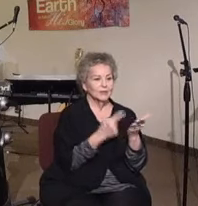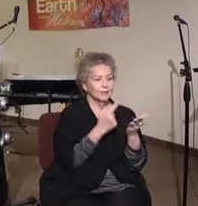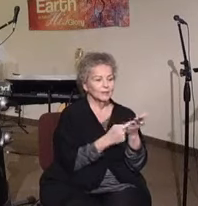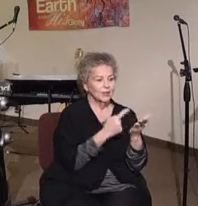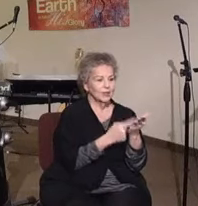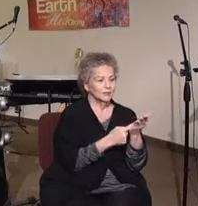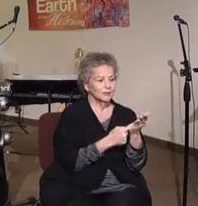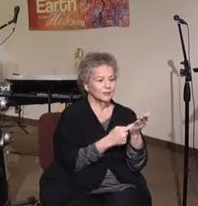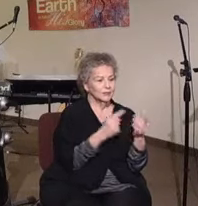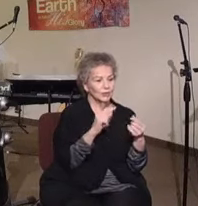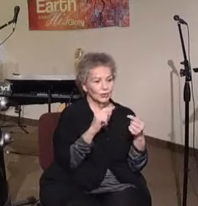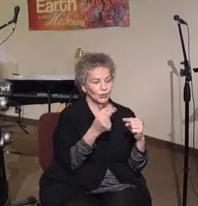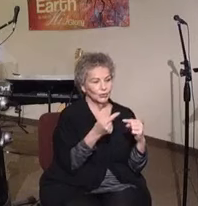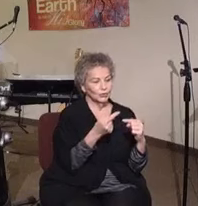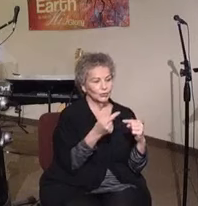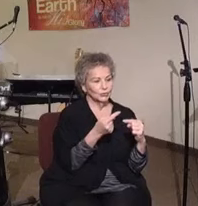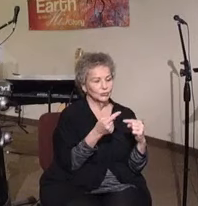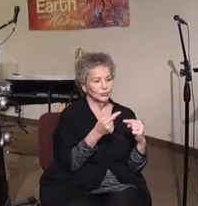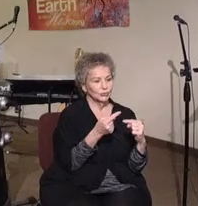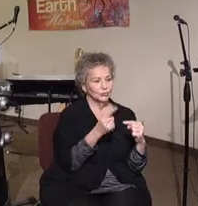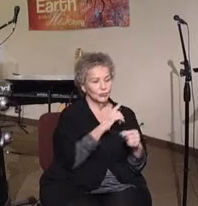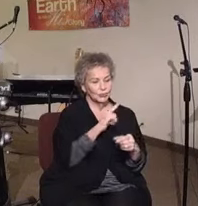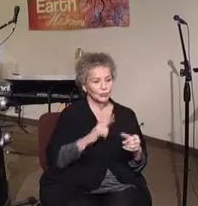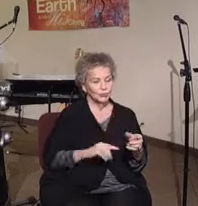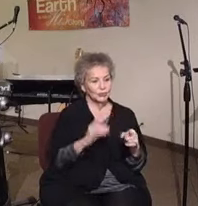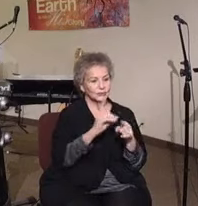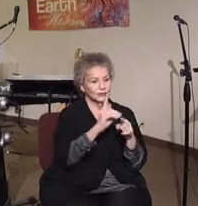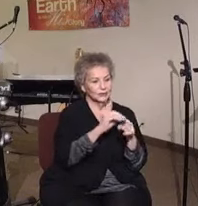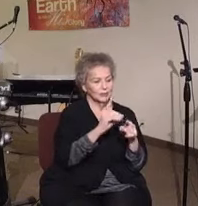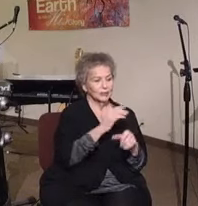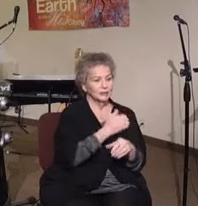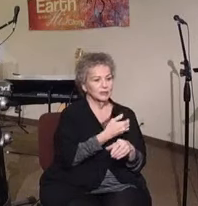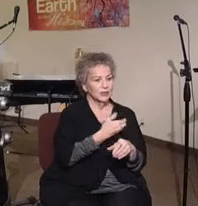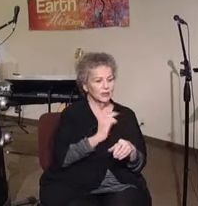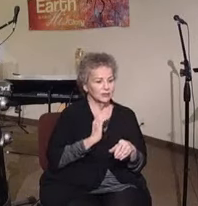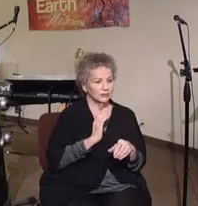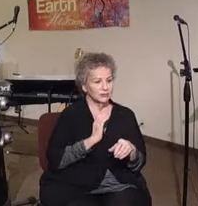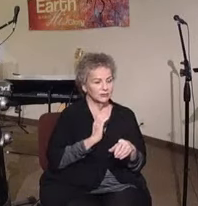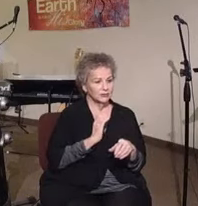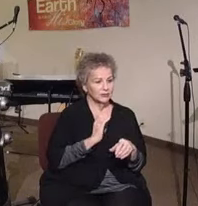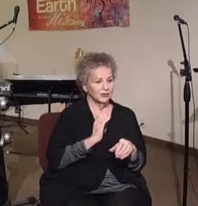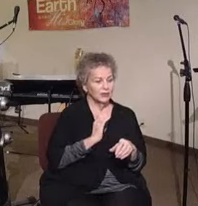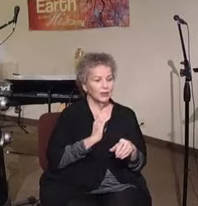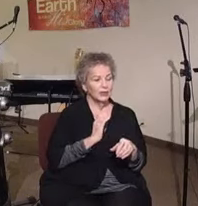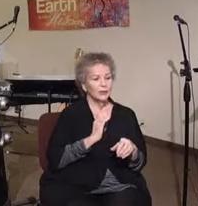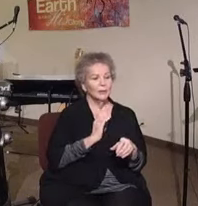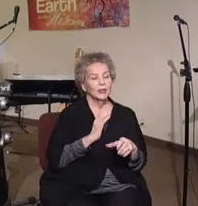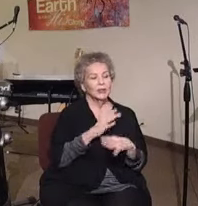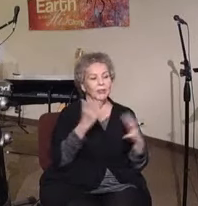Sometimes it hurts when the Lord disciplines us, and a lot of times it's called pruning.